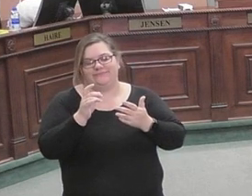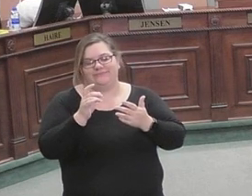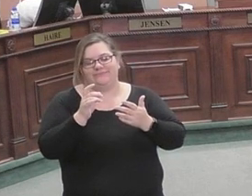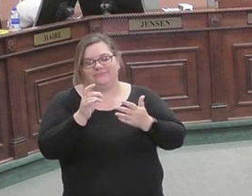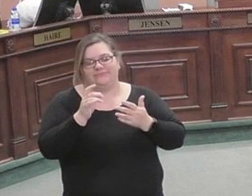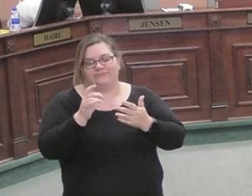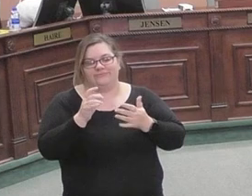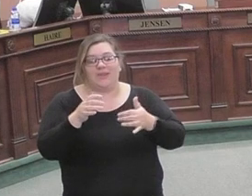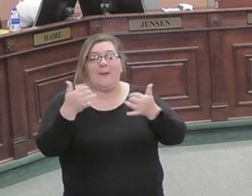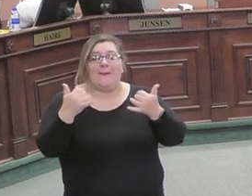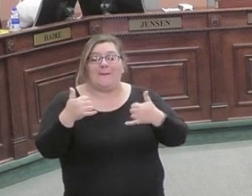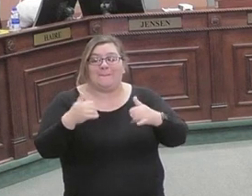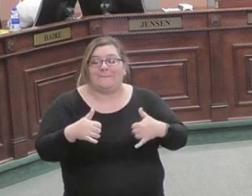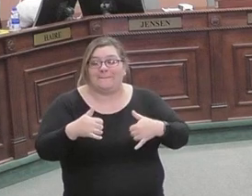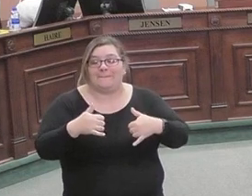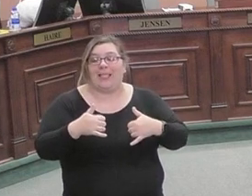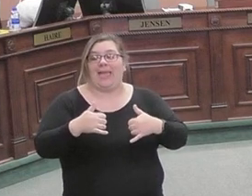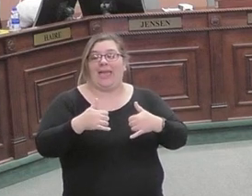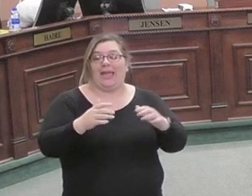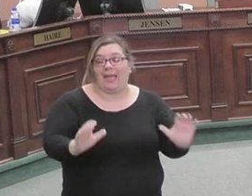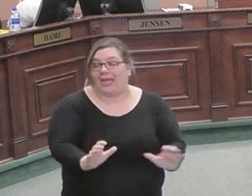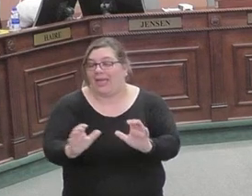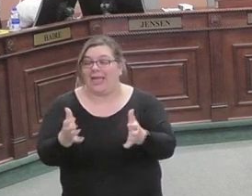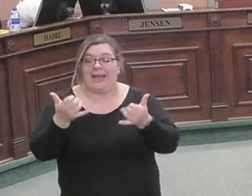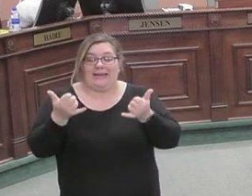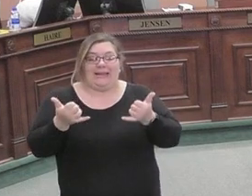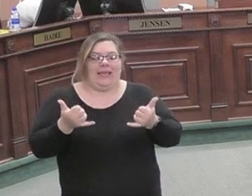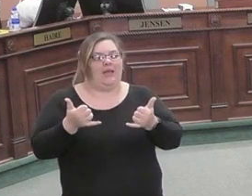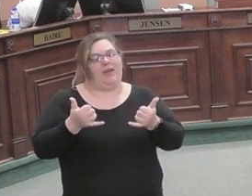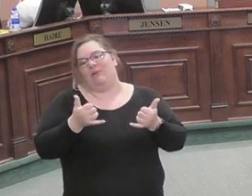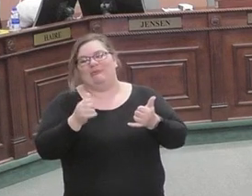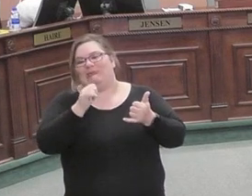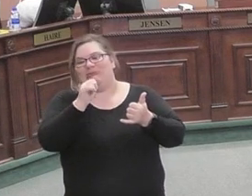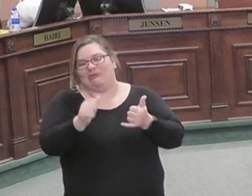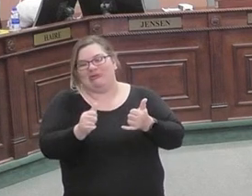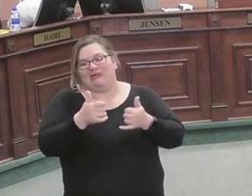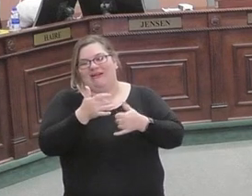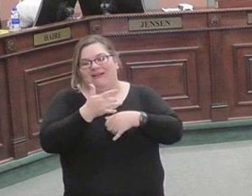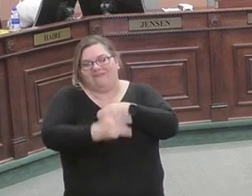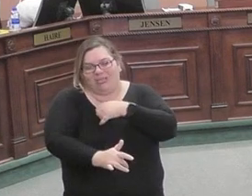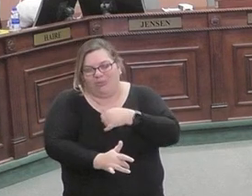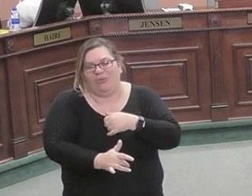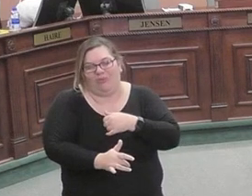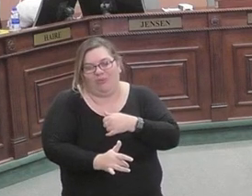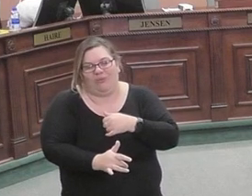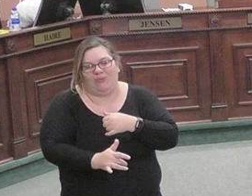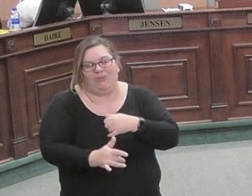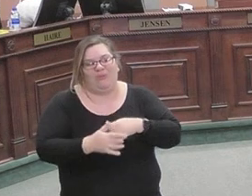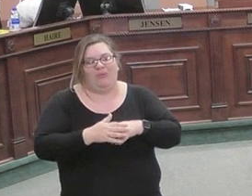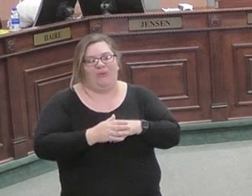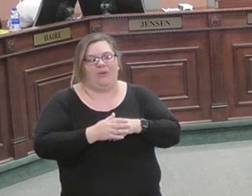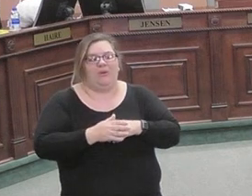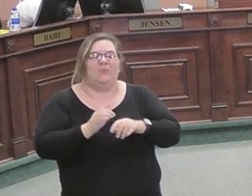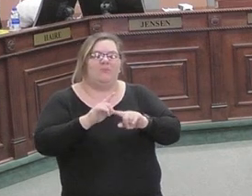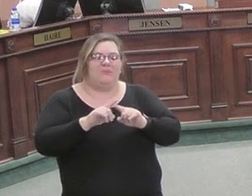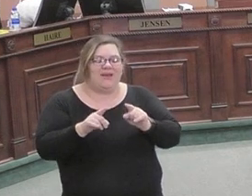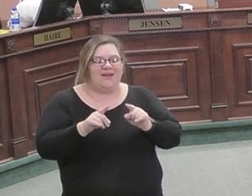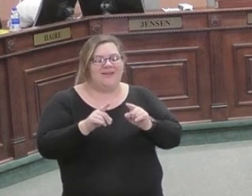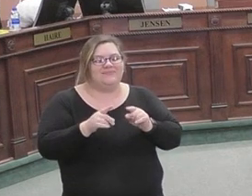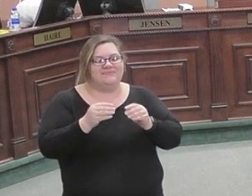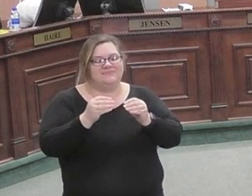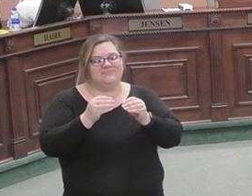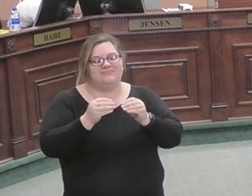recreational activities available to people, so they're improvising. But it is causing us to put ourselves in harm's way. If the